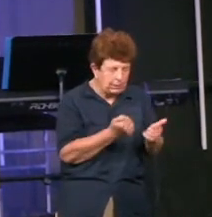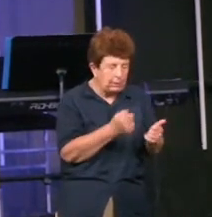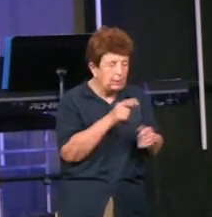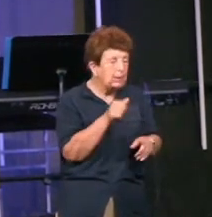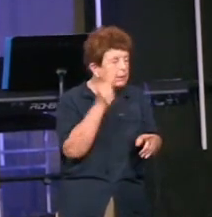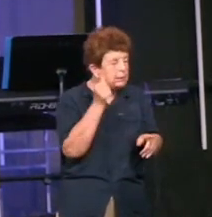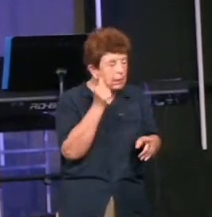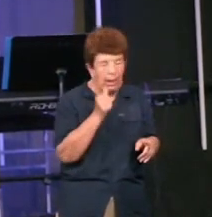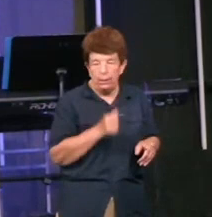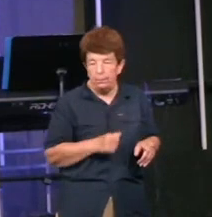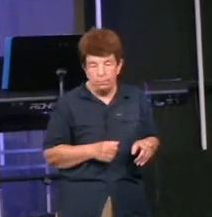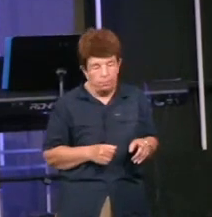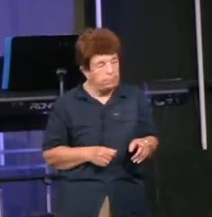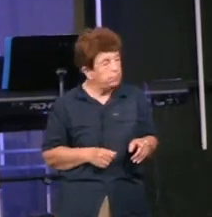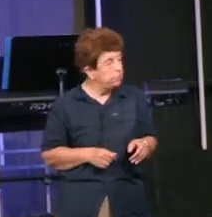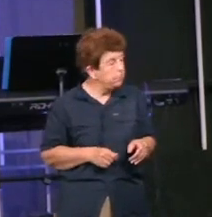yesterday.